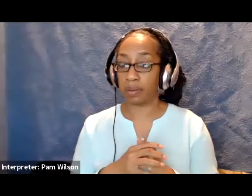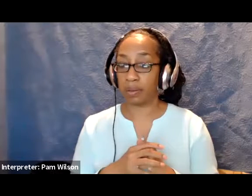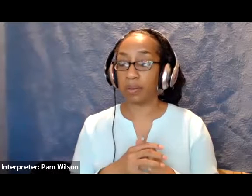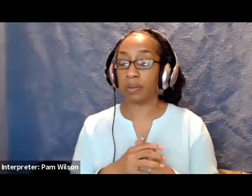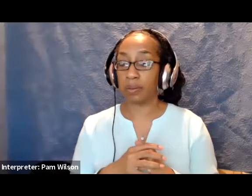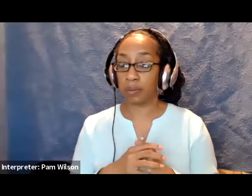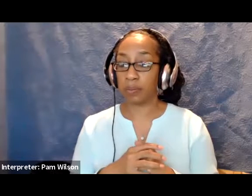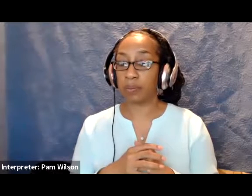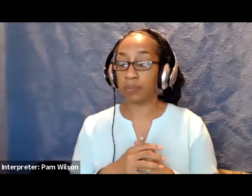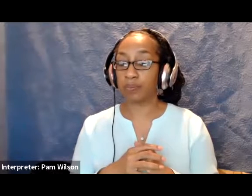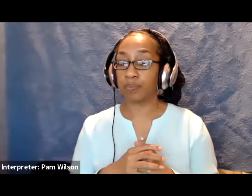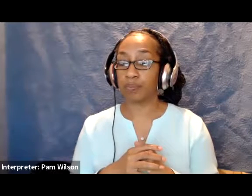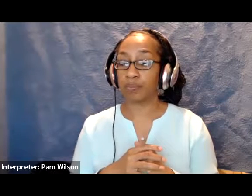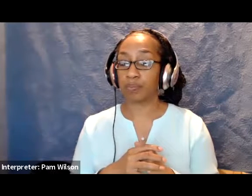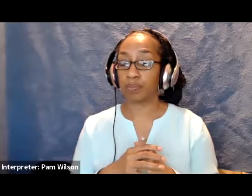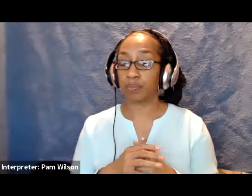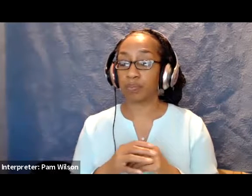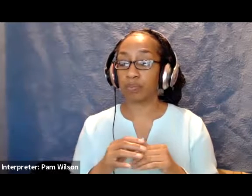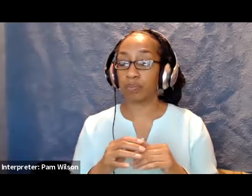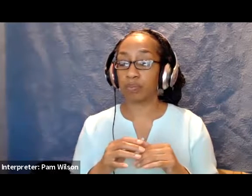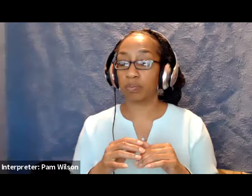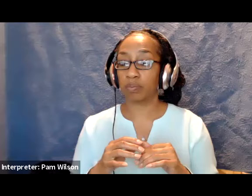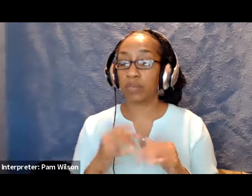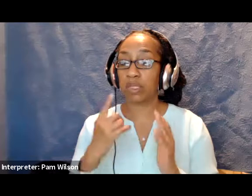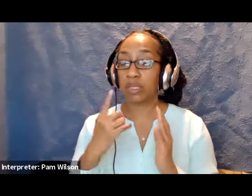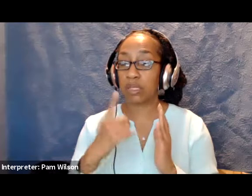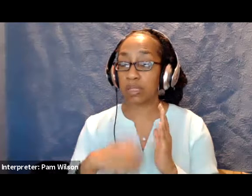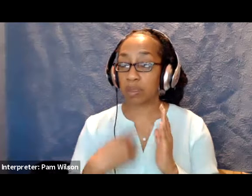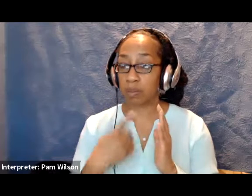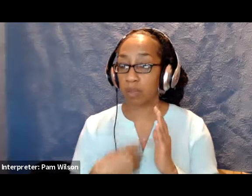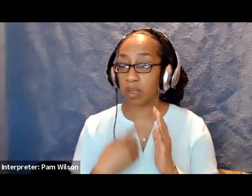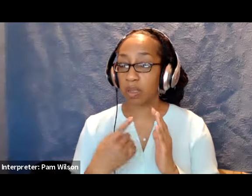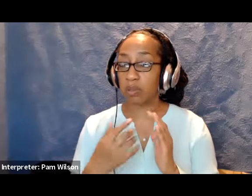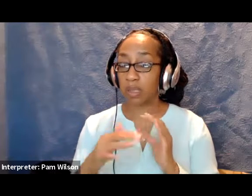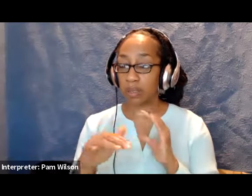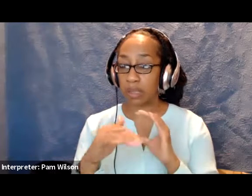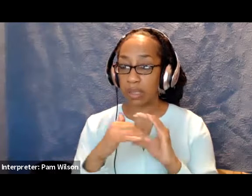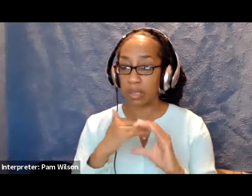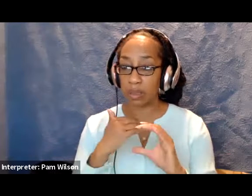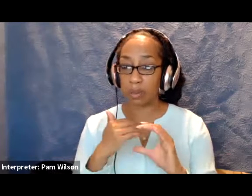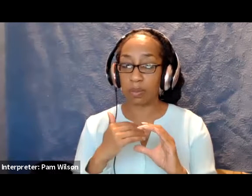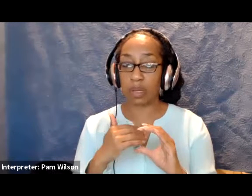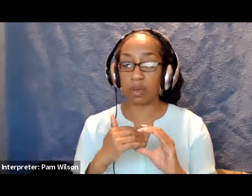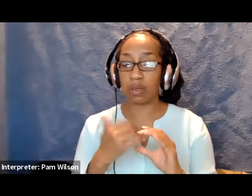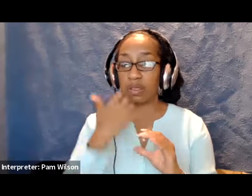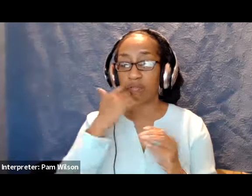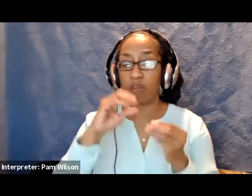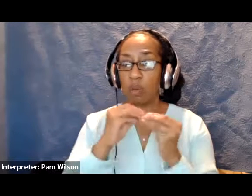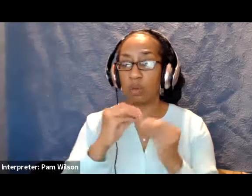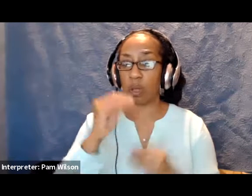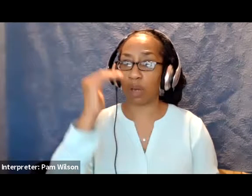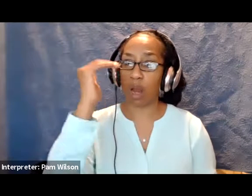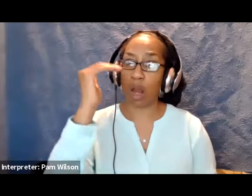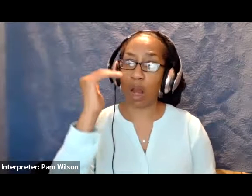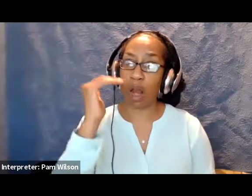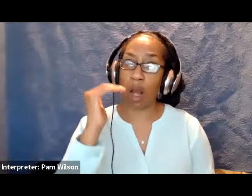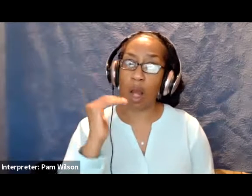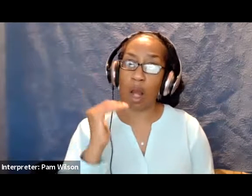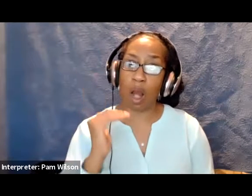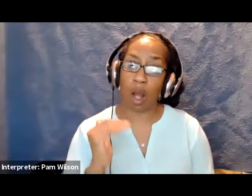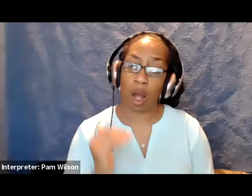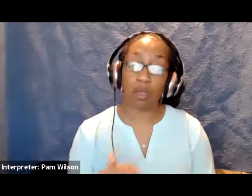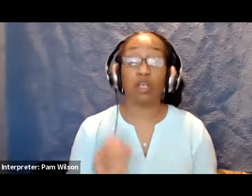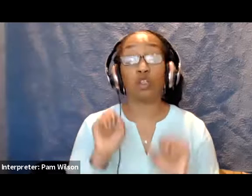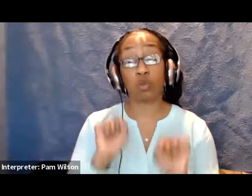They also allow you, sometimes you'll get an email and it'll have all these different phone numbers. You can actually use your